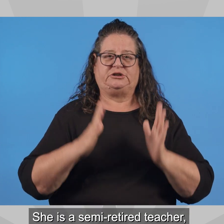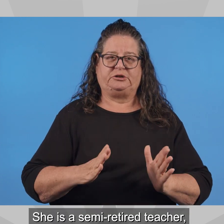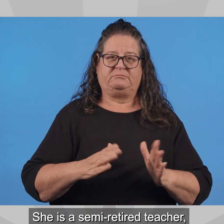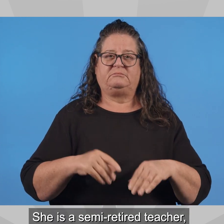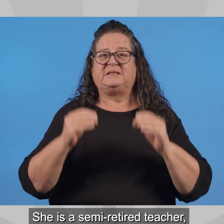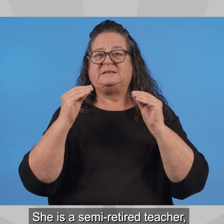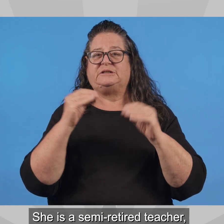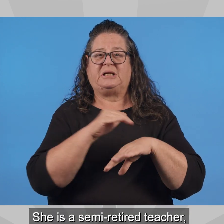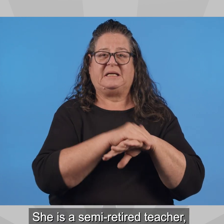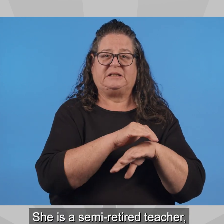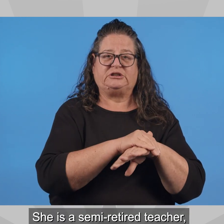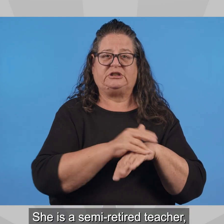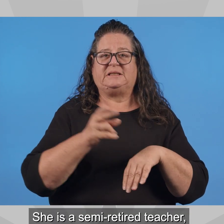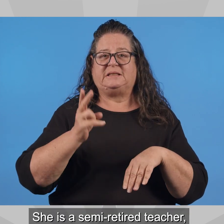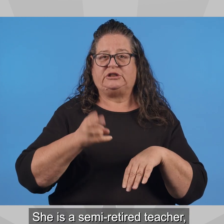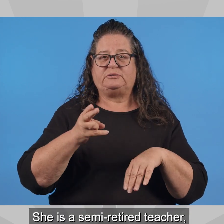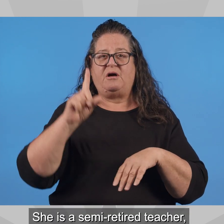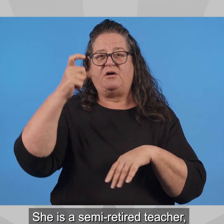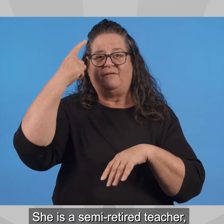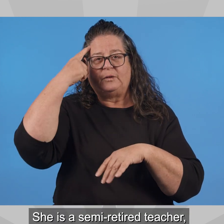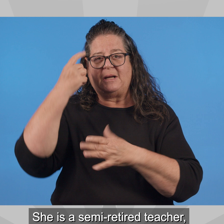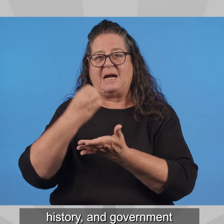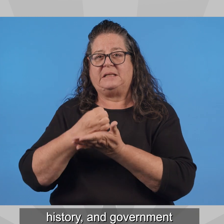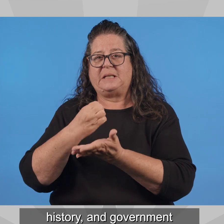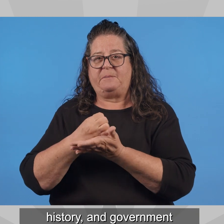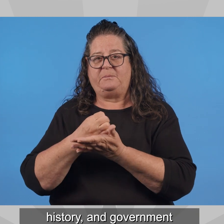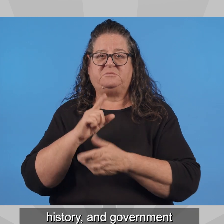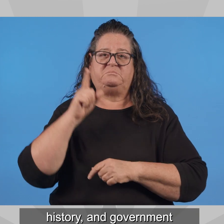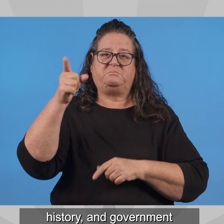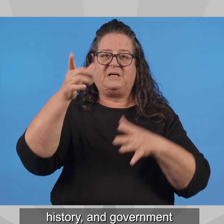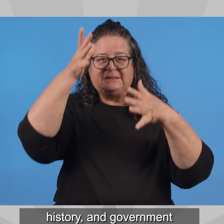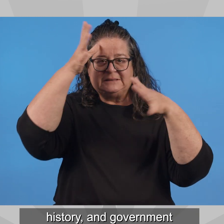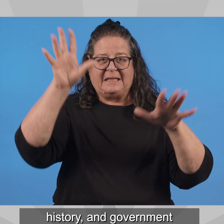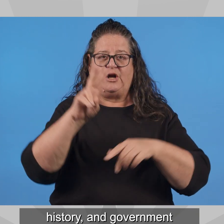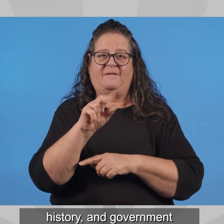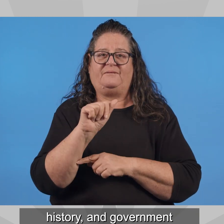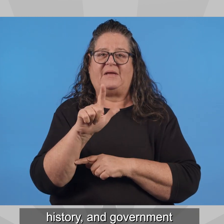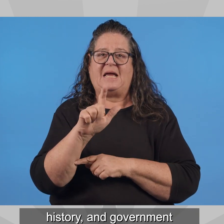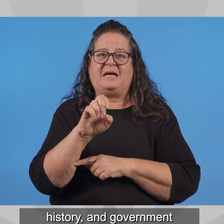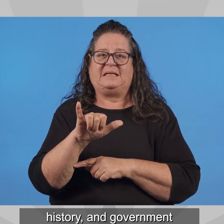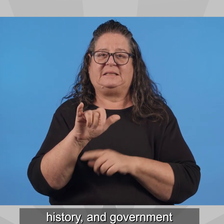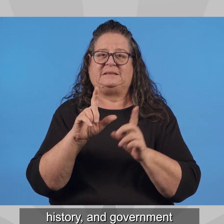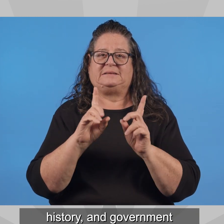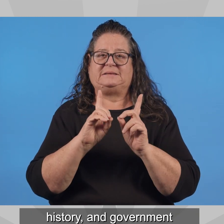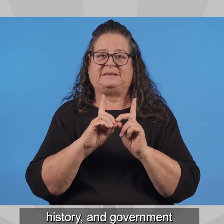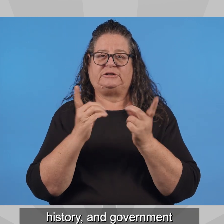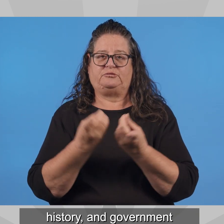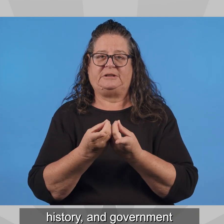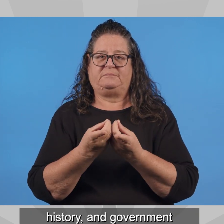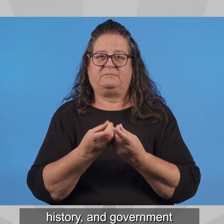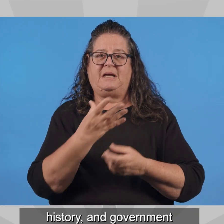She is a semi-retired teacher, having taught English, history, and government economics in Deer